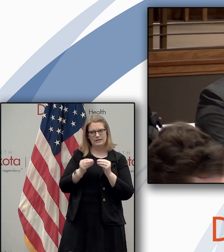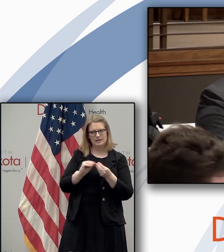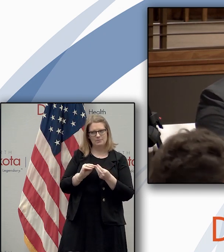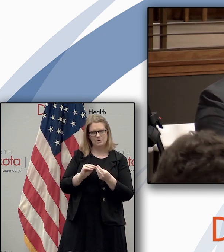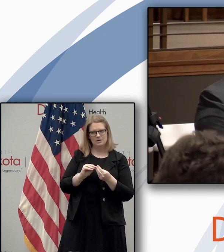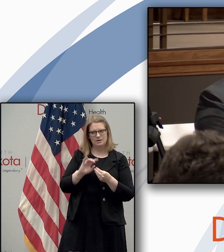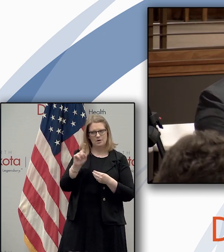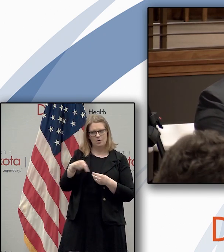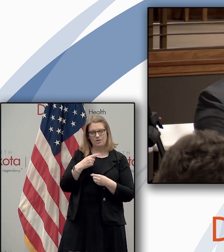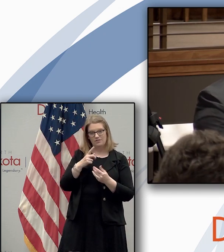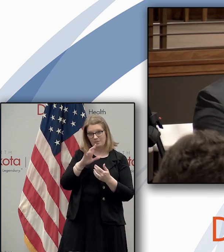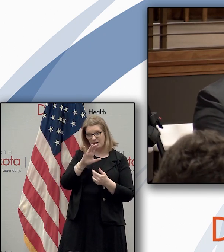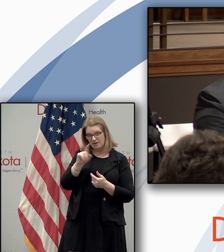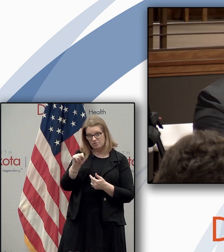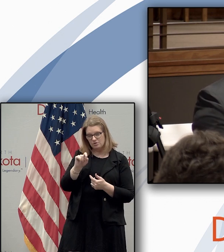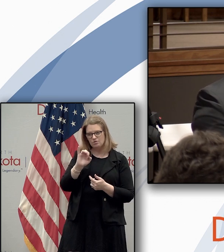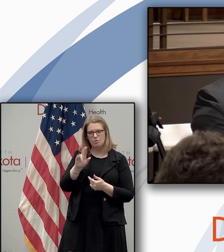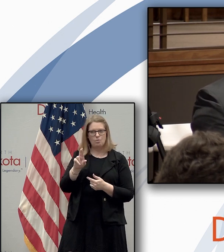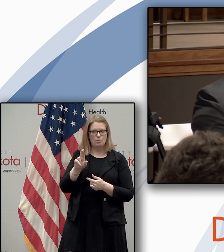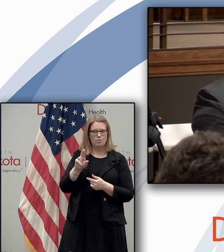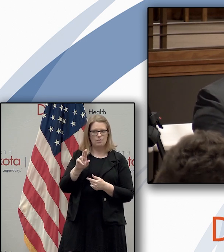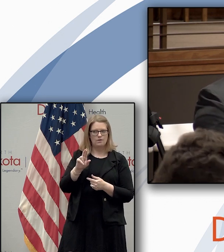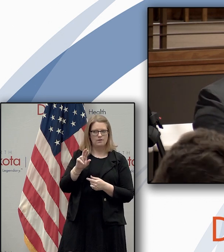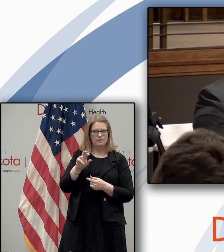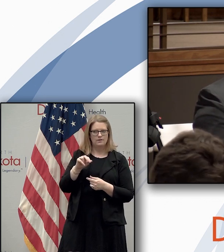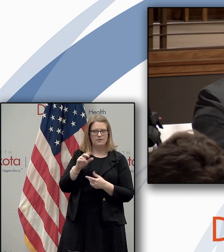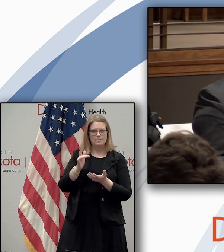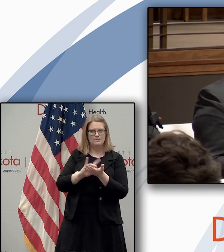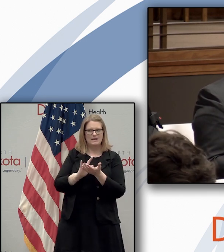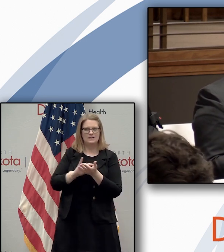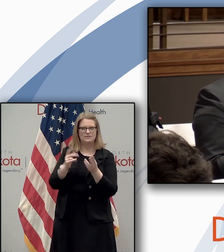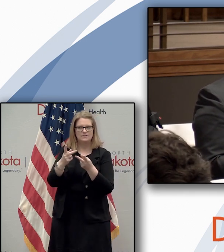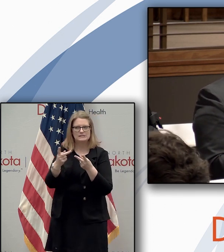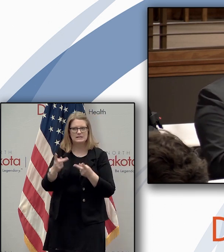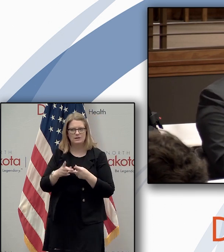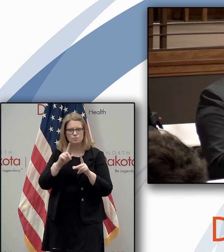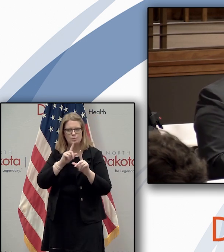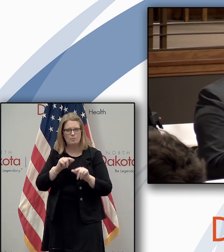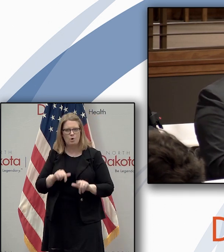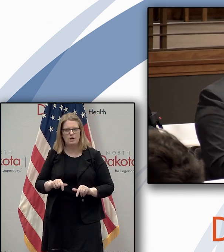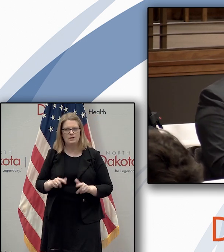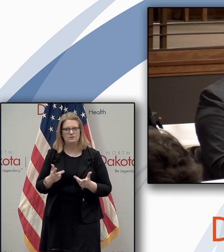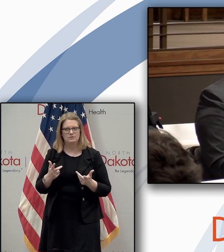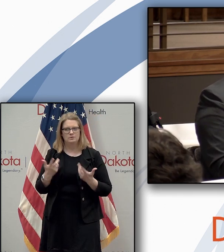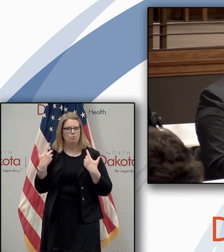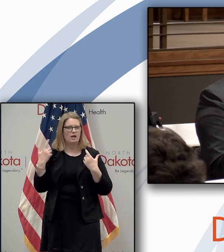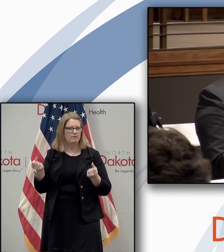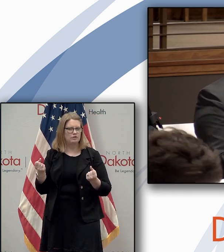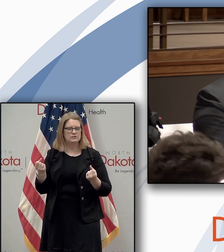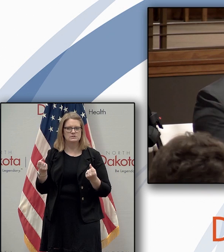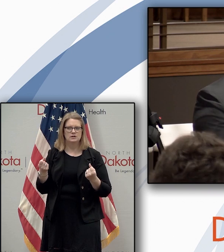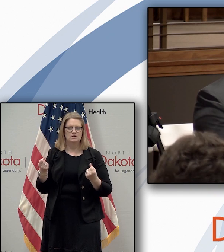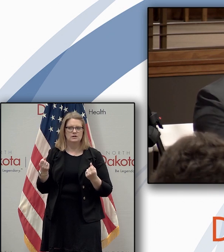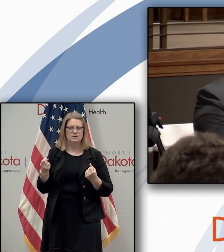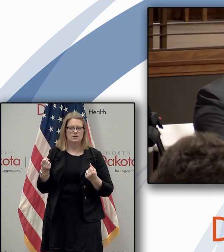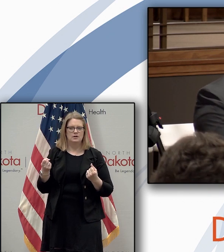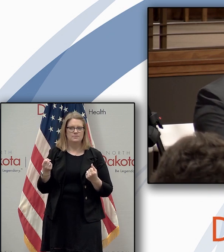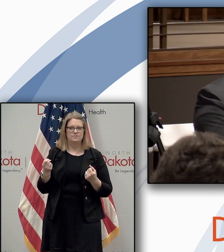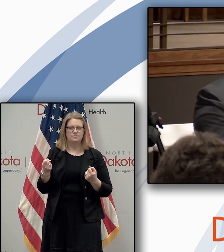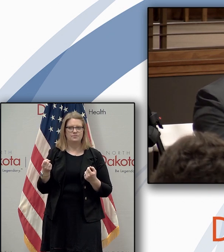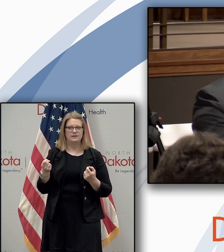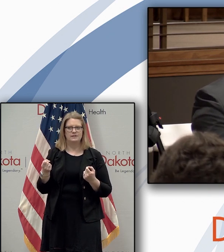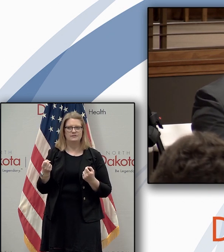come just from contact tracers, or do we also get them from medical facilities reporting recoveries? And do you feel like they're